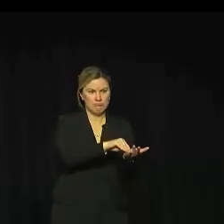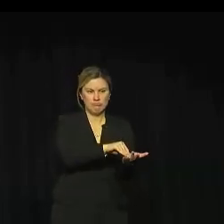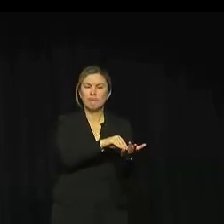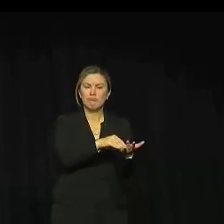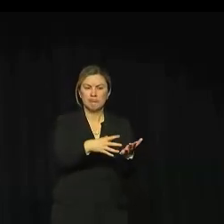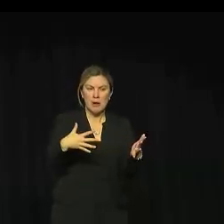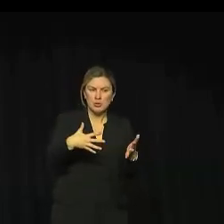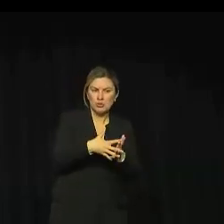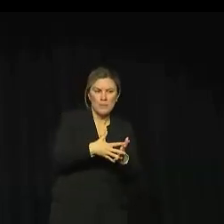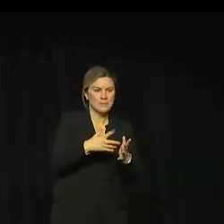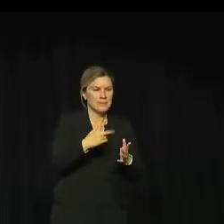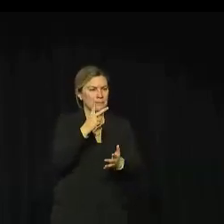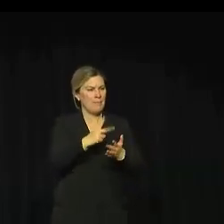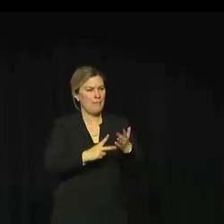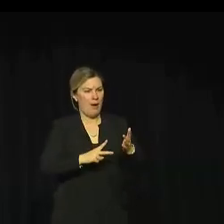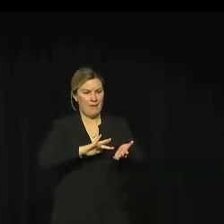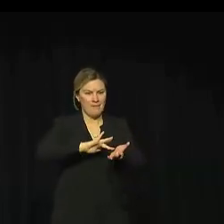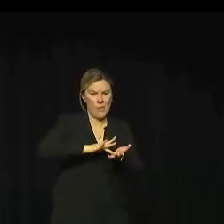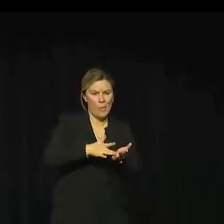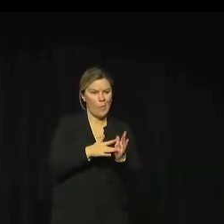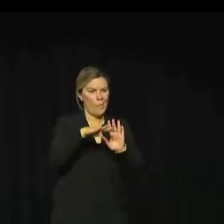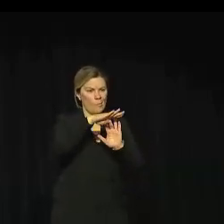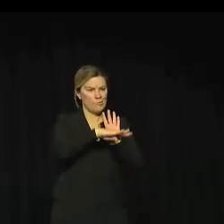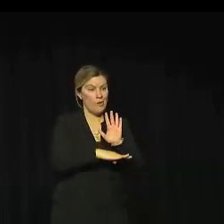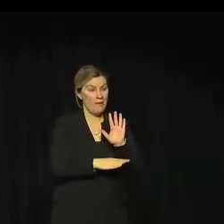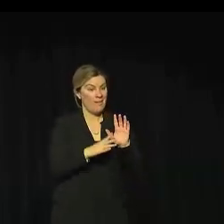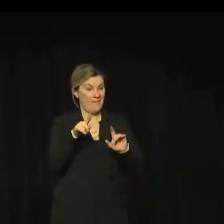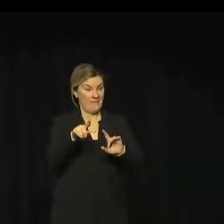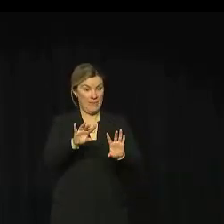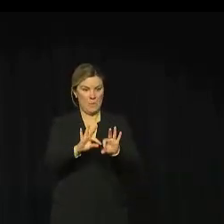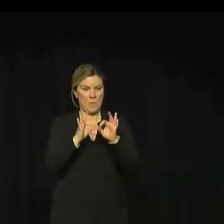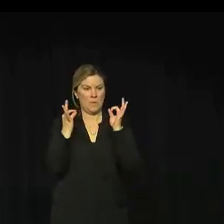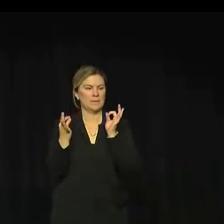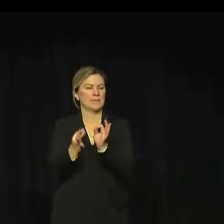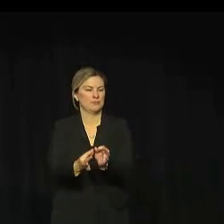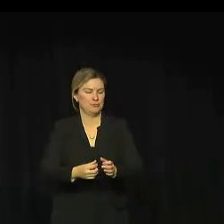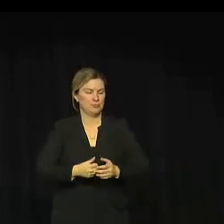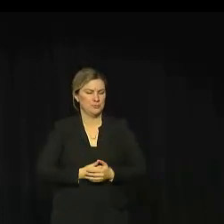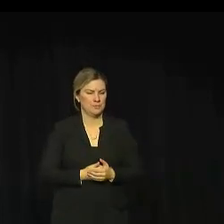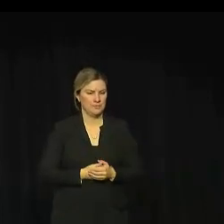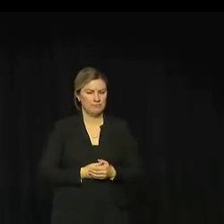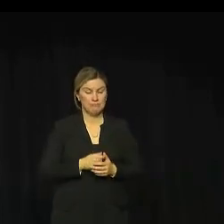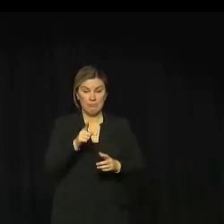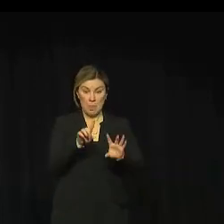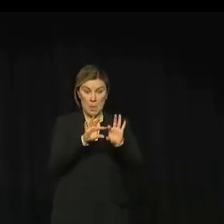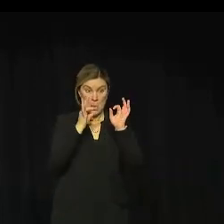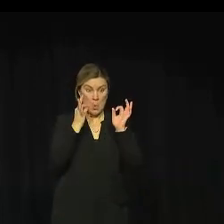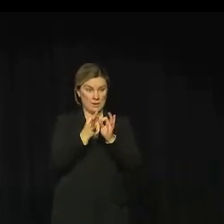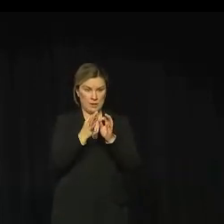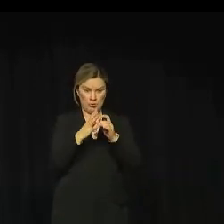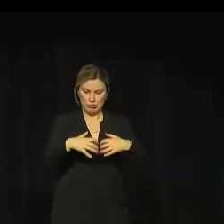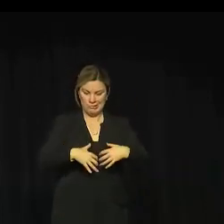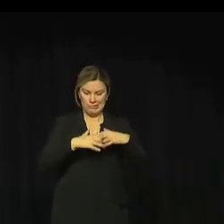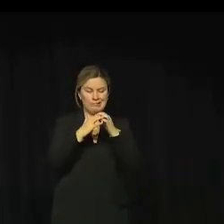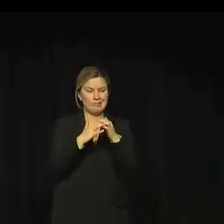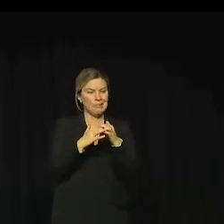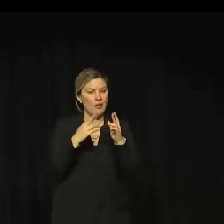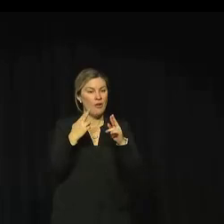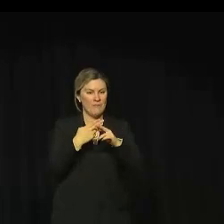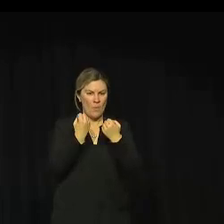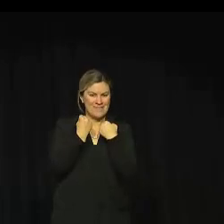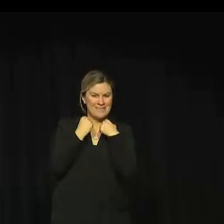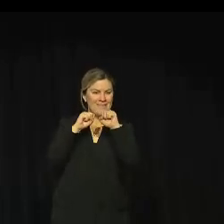Nations organization. The organization to defend peace and security,